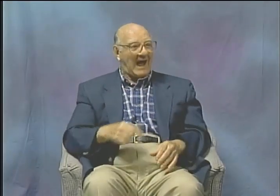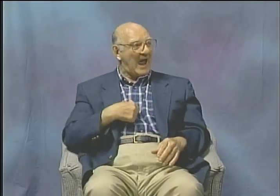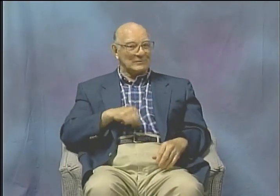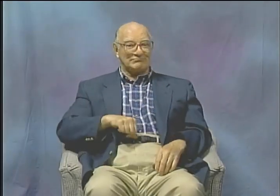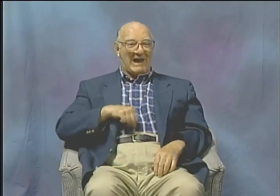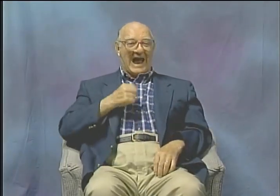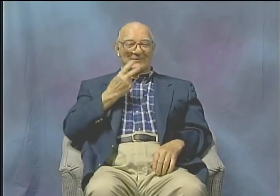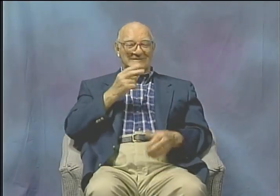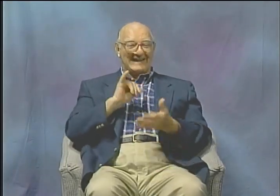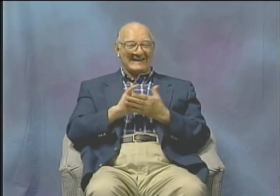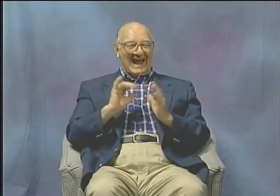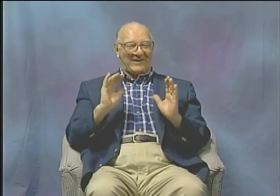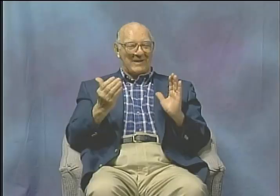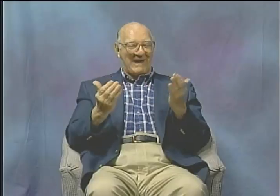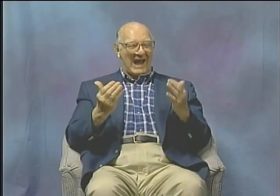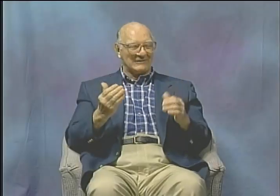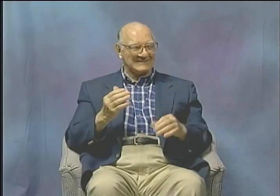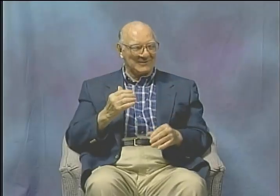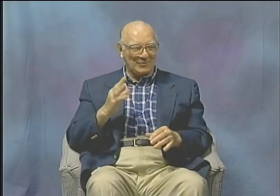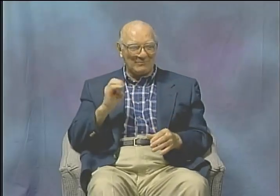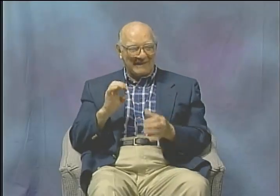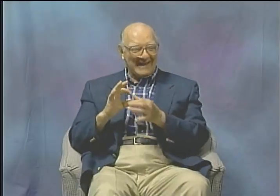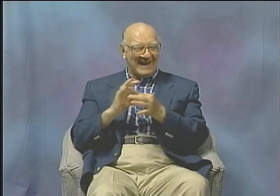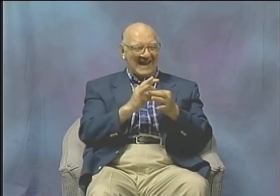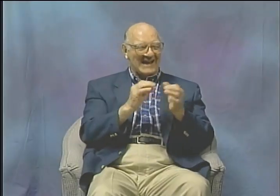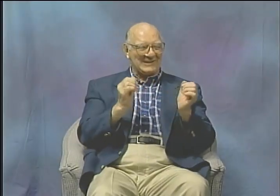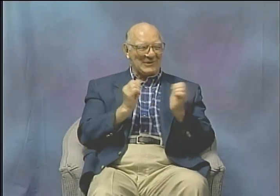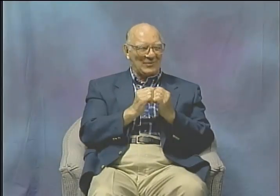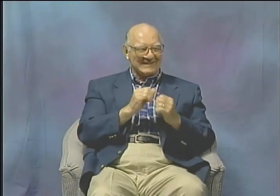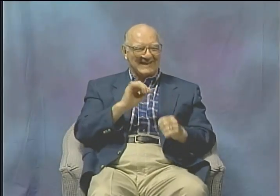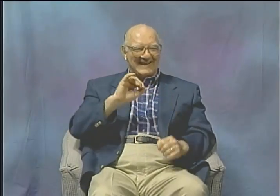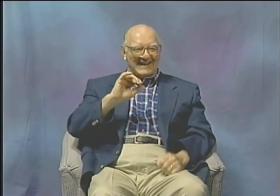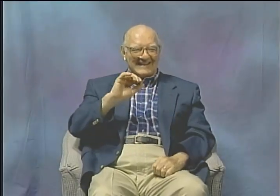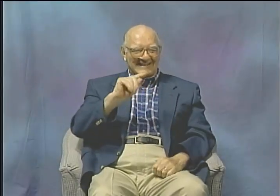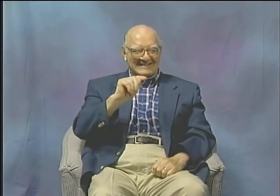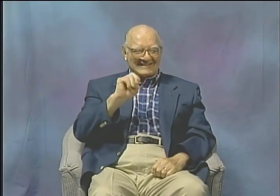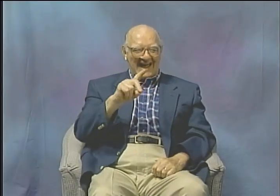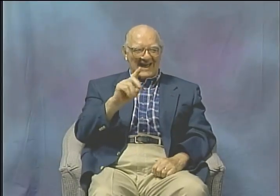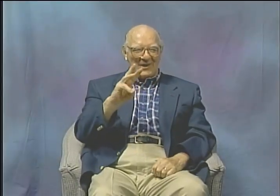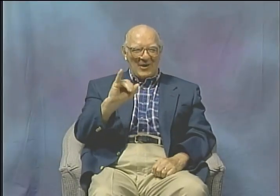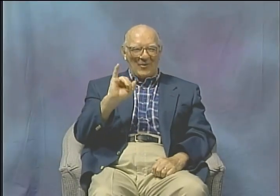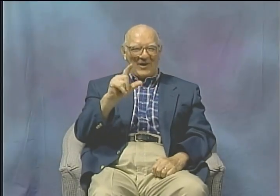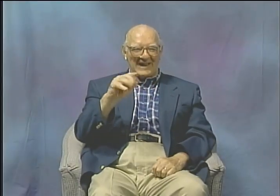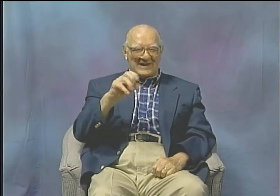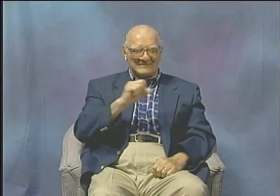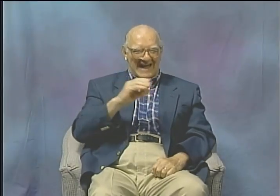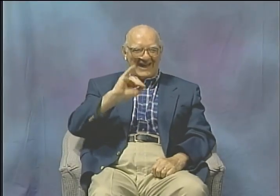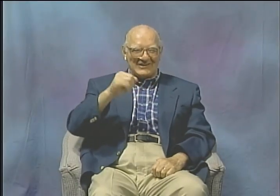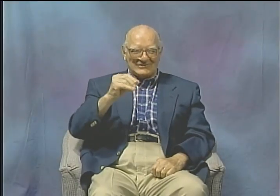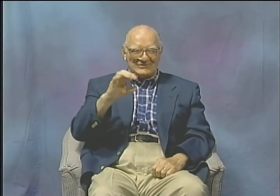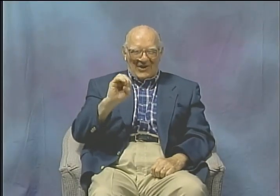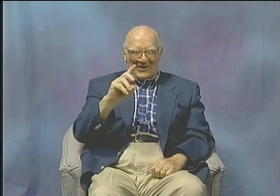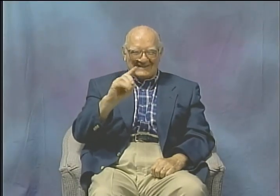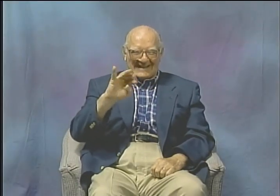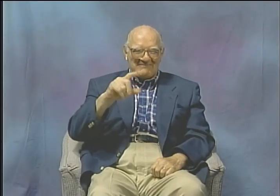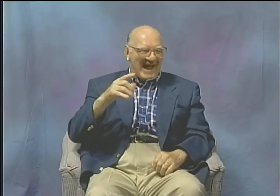was proud to see that comparison to be connected with Ted Williams and Joe